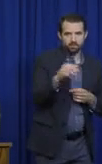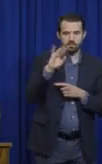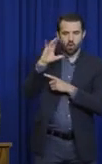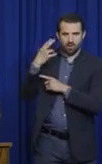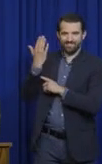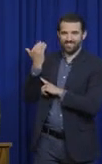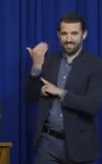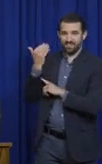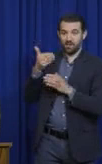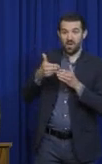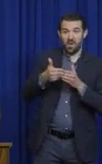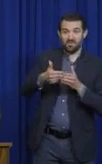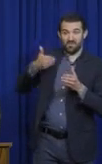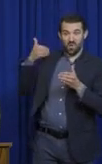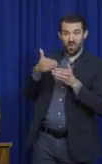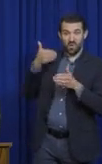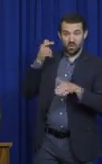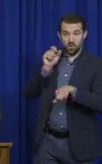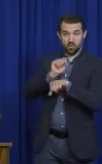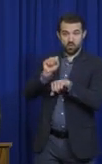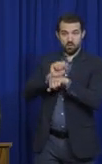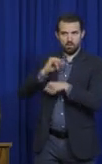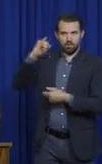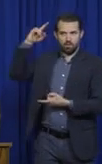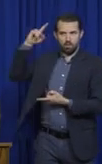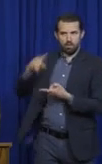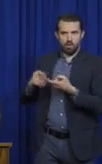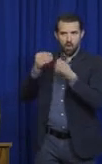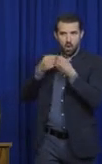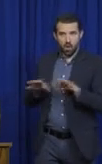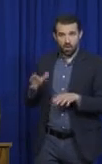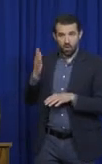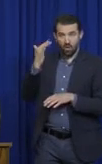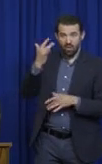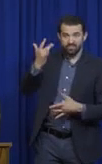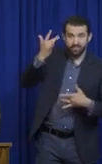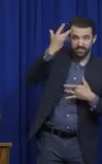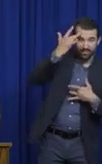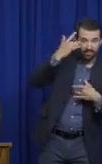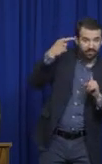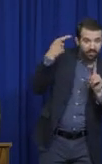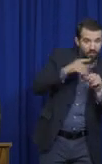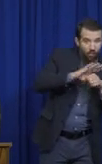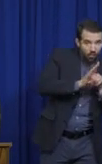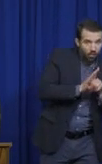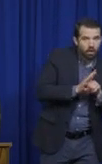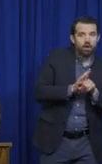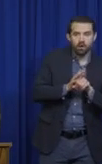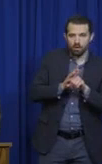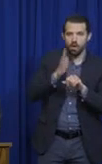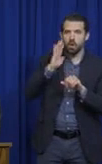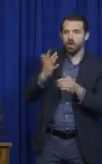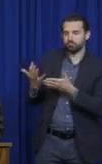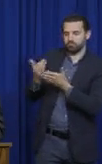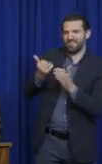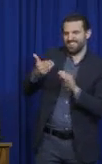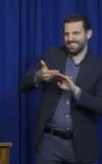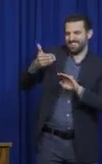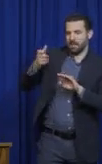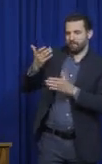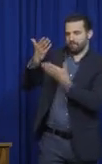provide documentation to show us the actual date that you were impacted in the near future.